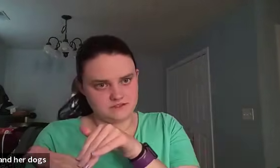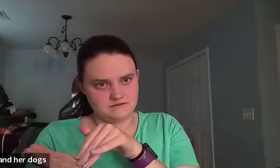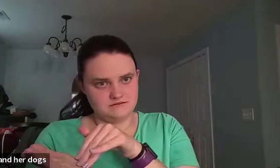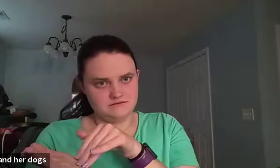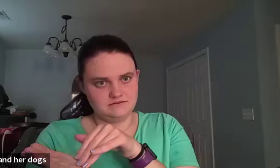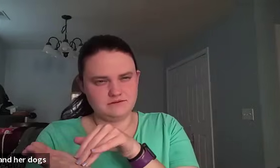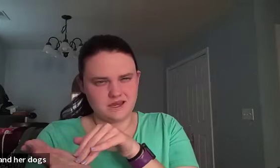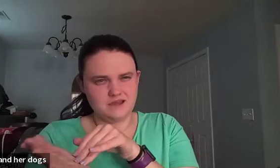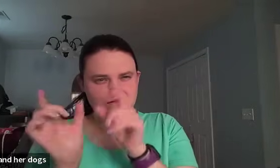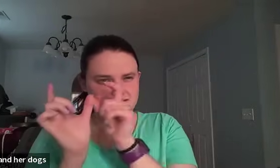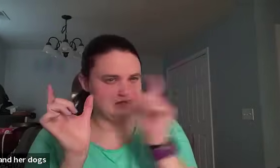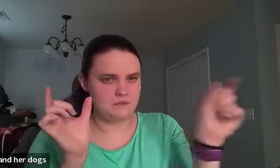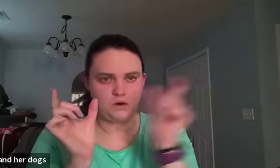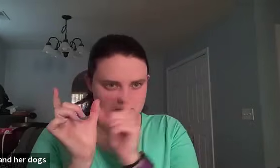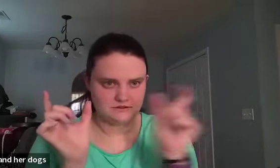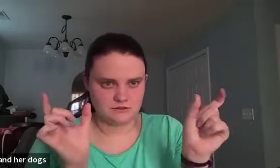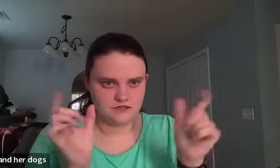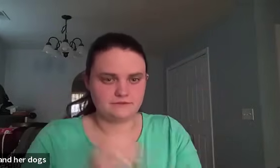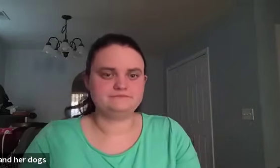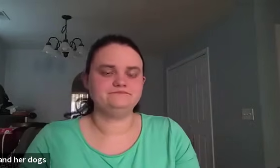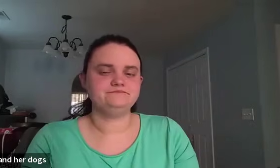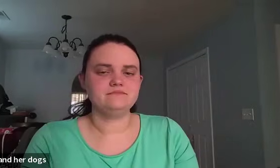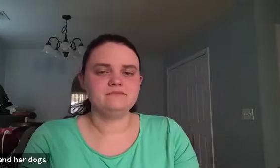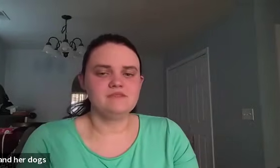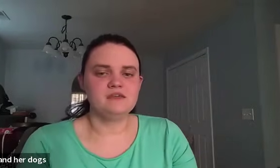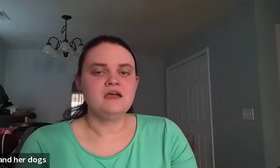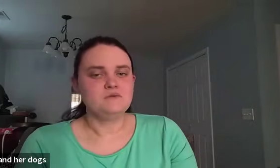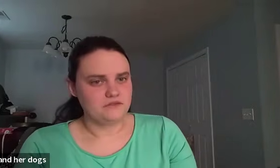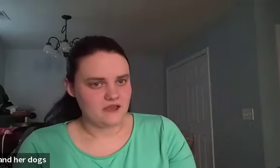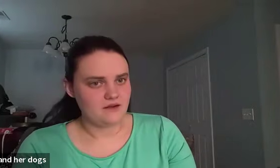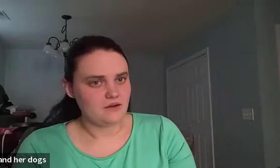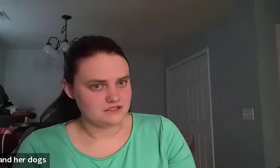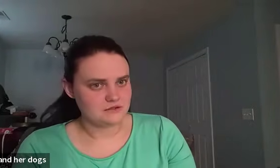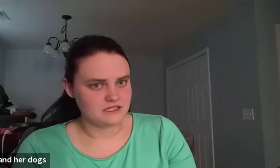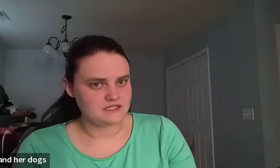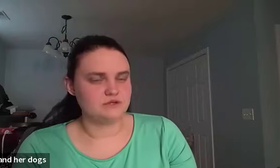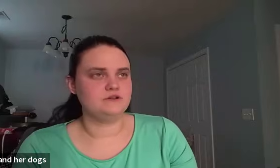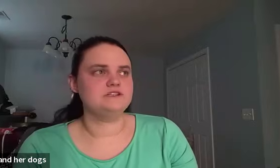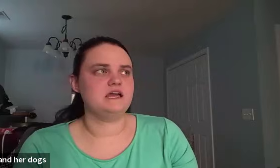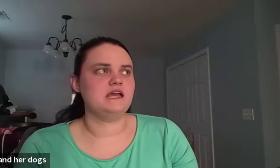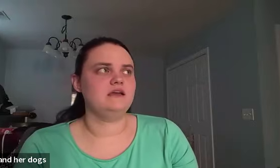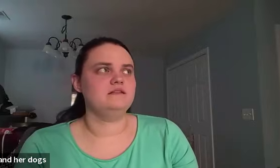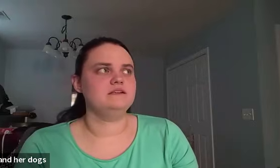257,000. Okay. Same wording sort of deal. What that also means when we're saying, let's